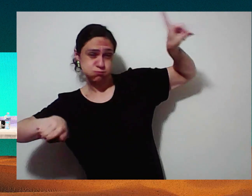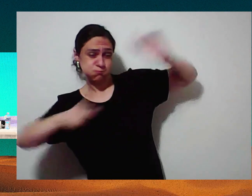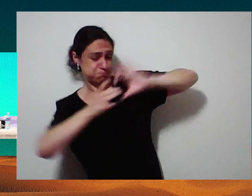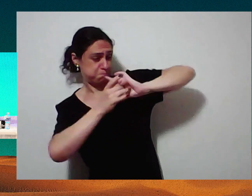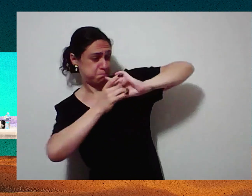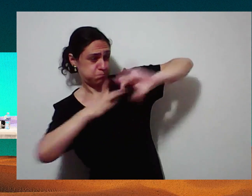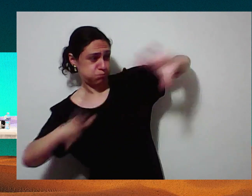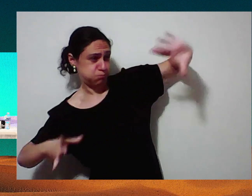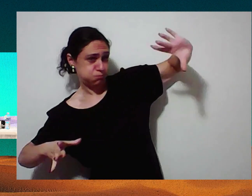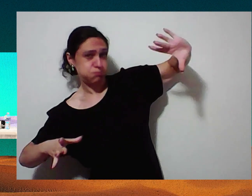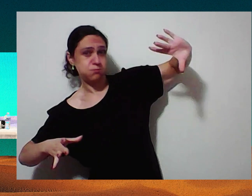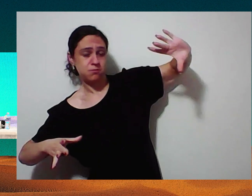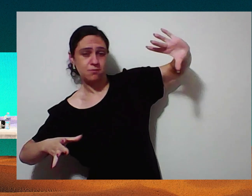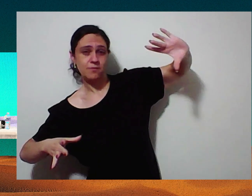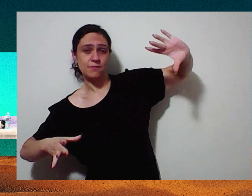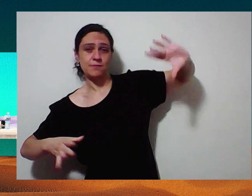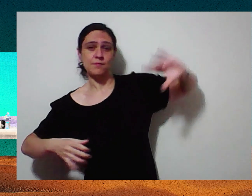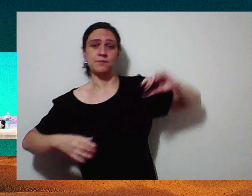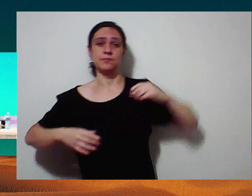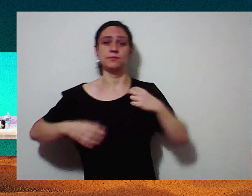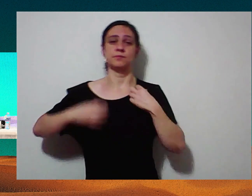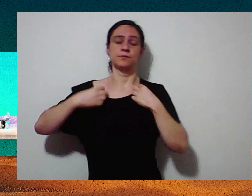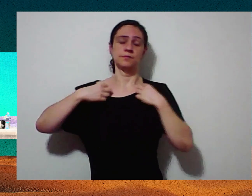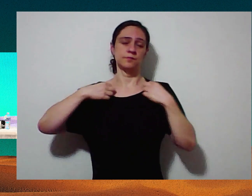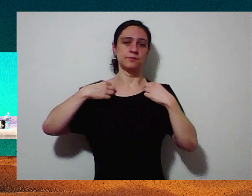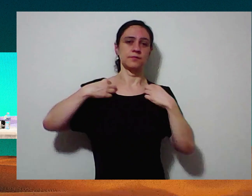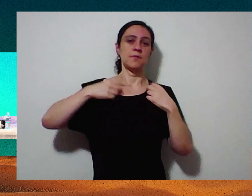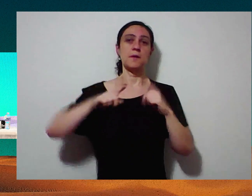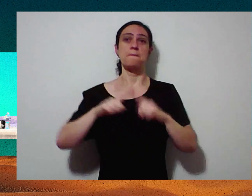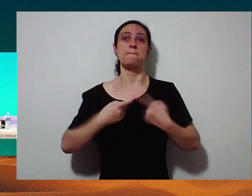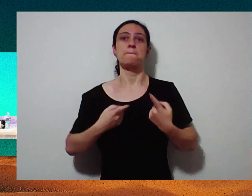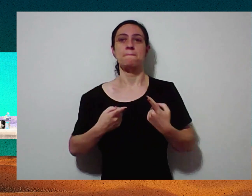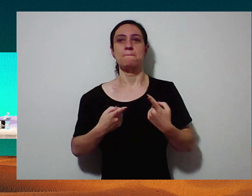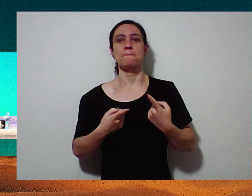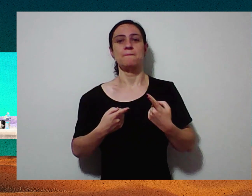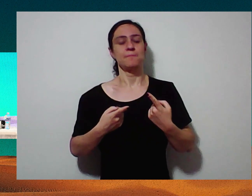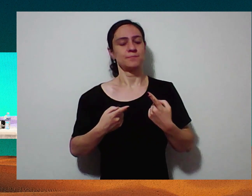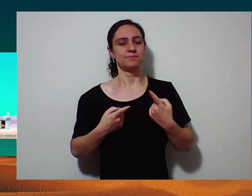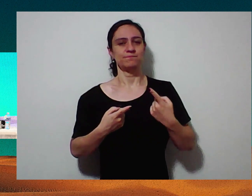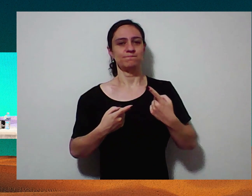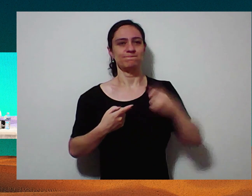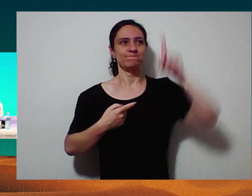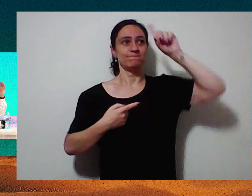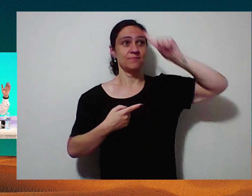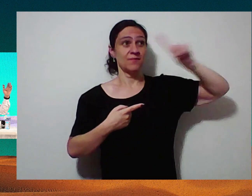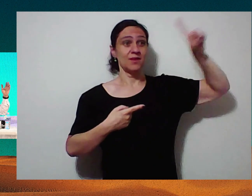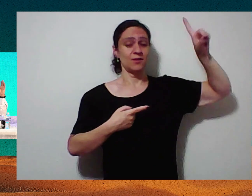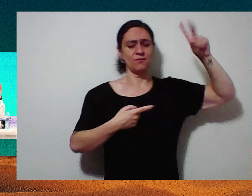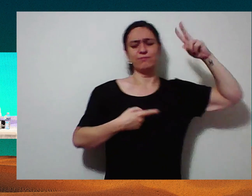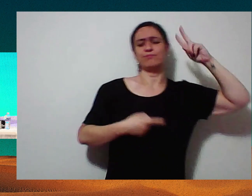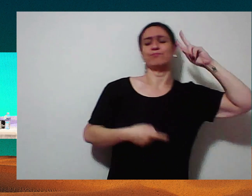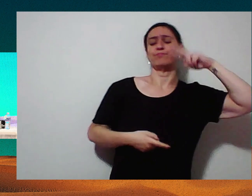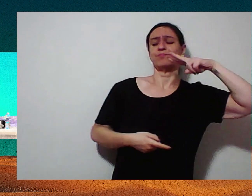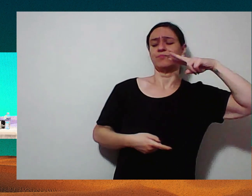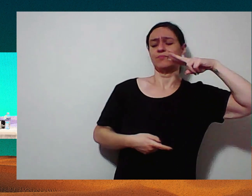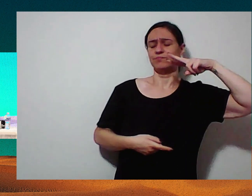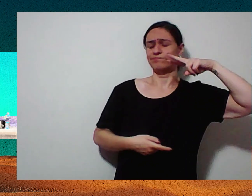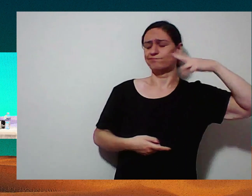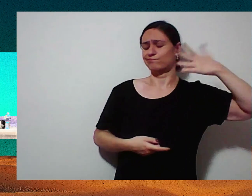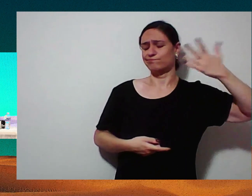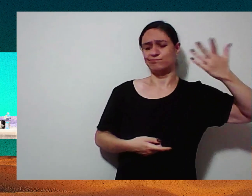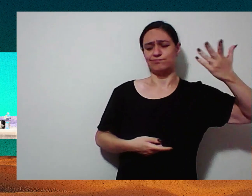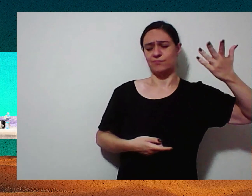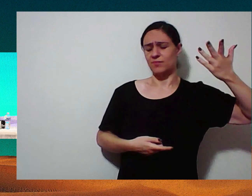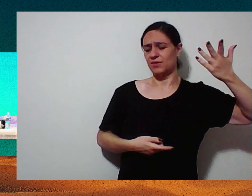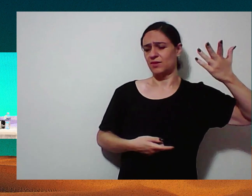cast away their cords from us. Mas aquele que habita no céu ri deles. And he who sits in the heavens shall laugh. O Senhor